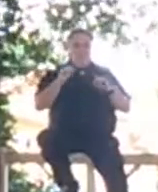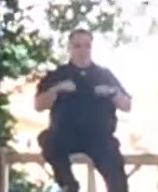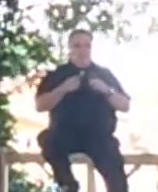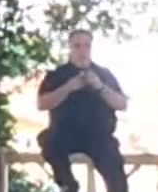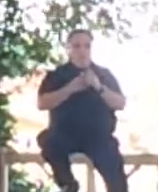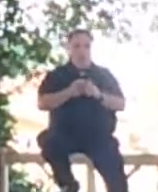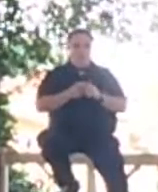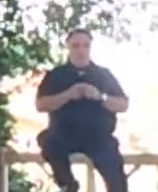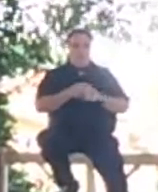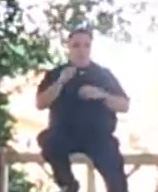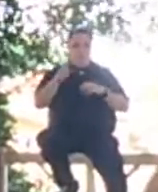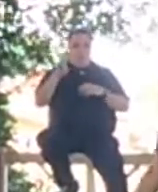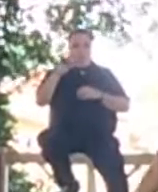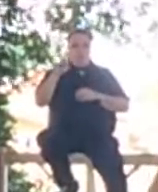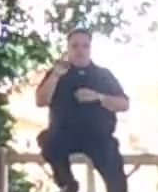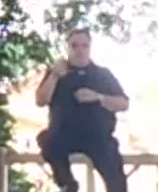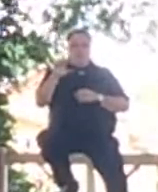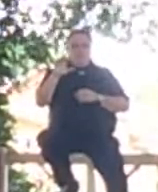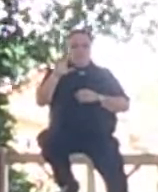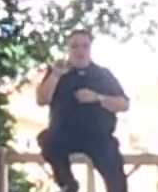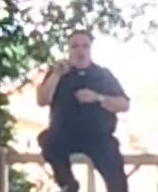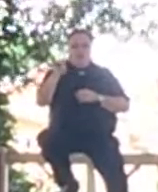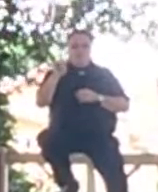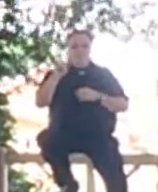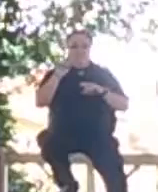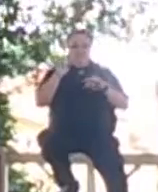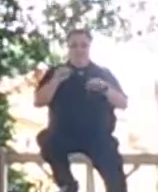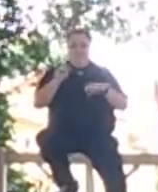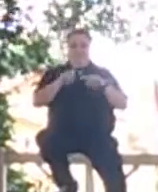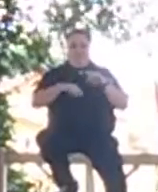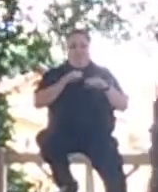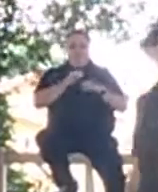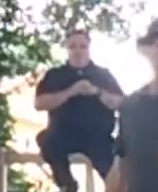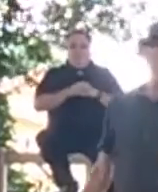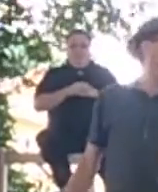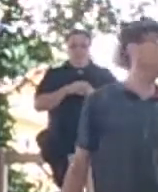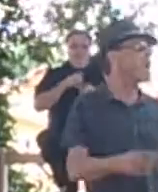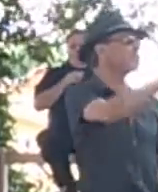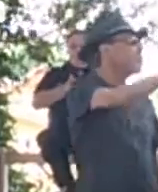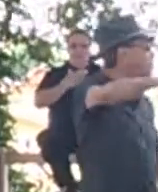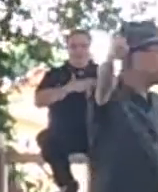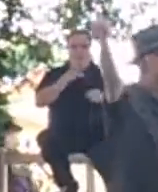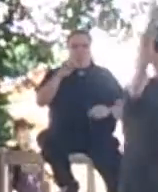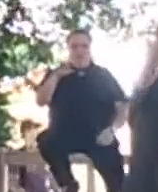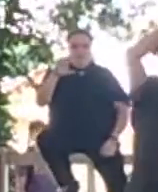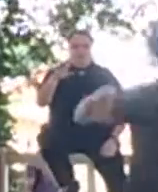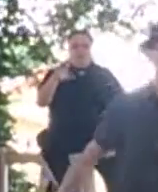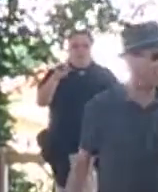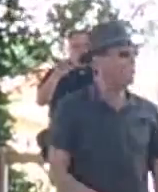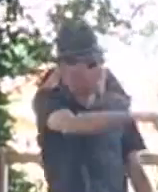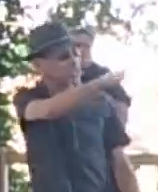run. Walter Scott cannot. I can breathe. Eric Garner